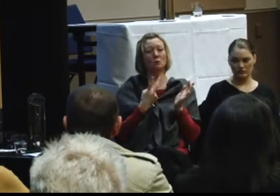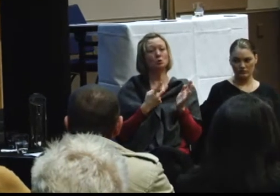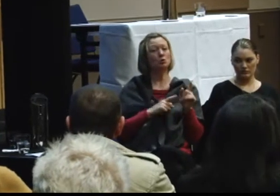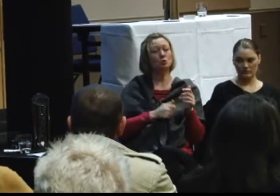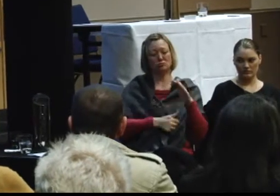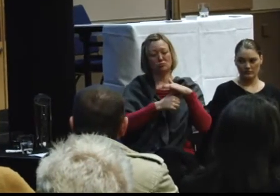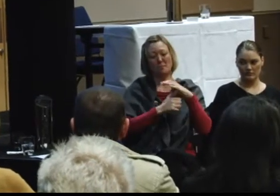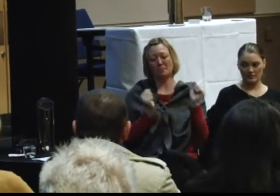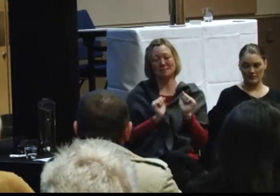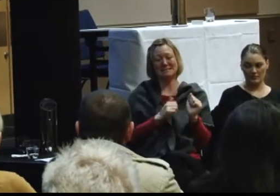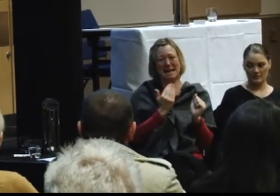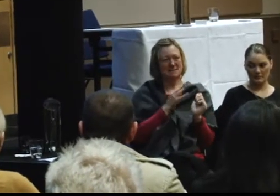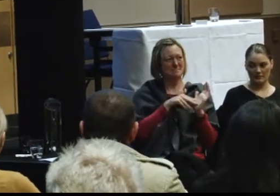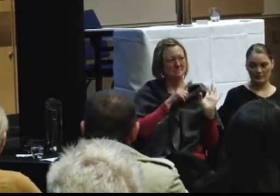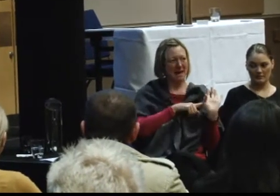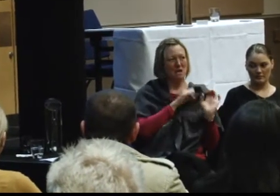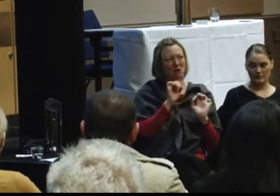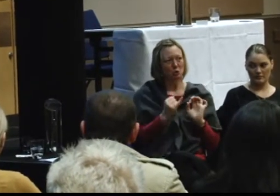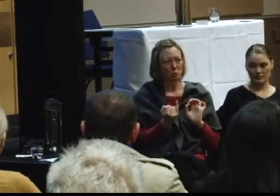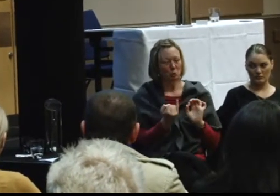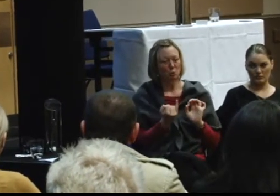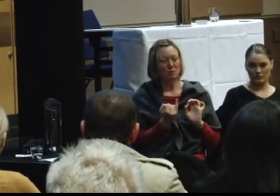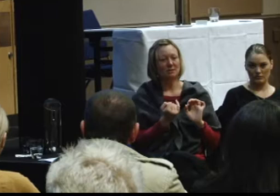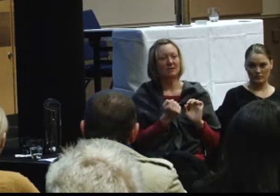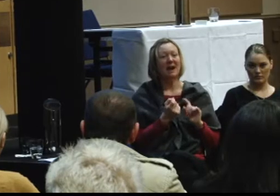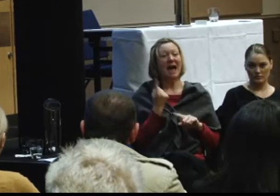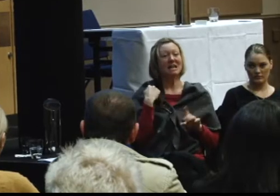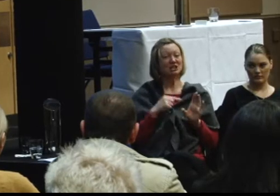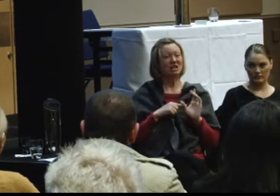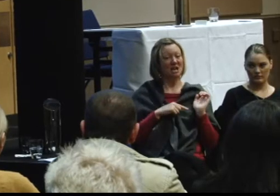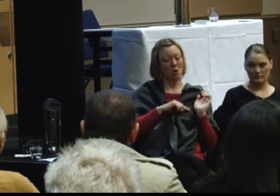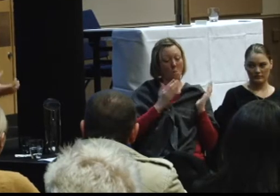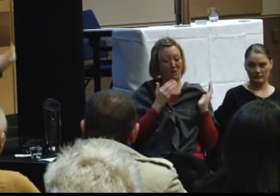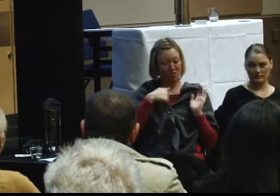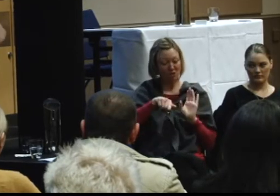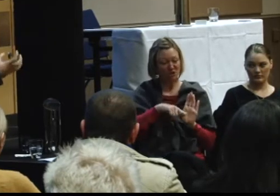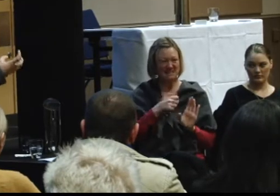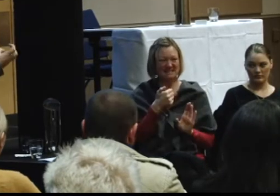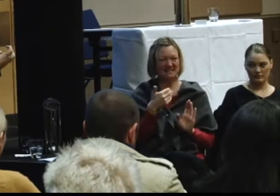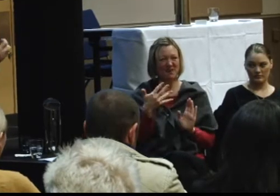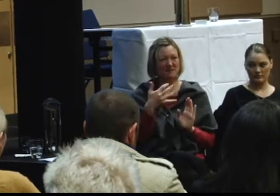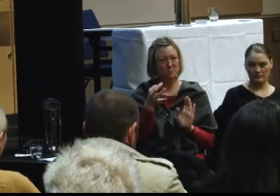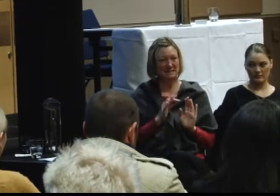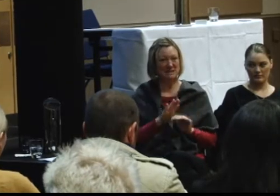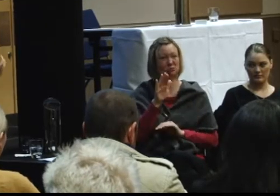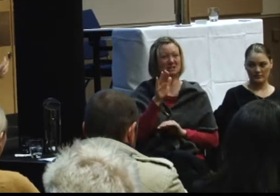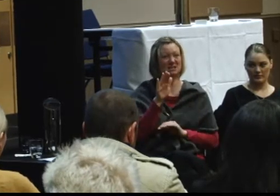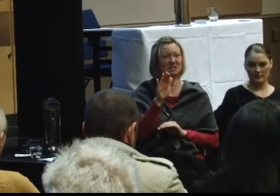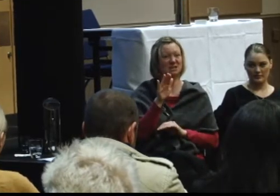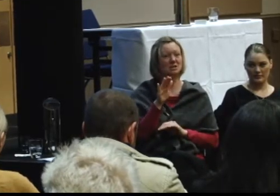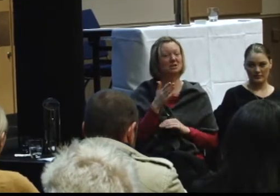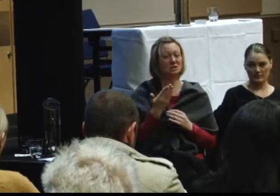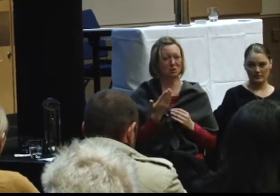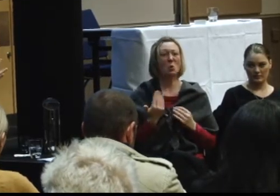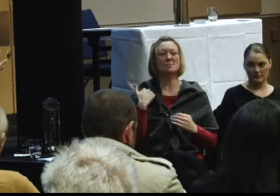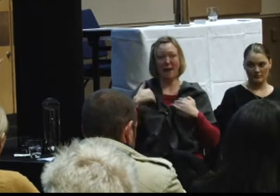We did that in May, June. We're 65% up on what we did last year in terms of so there is a demand coming in